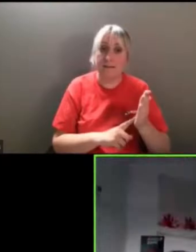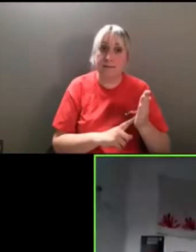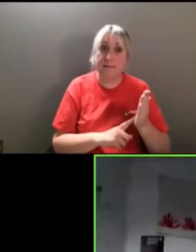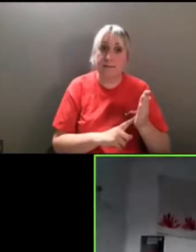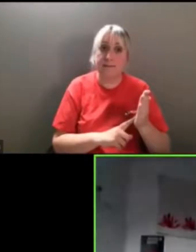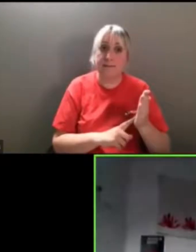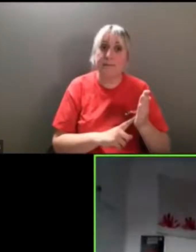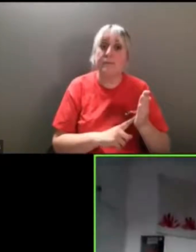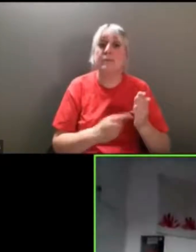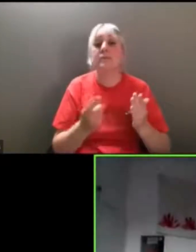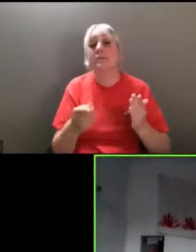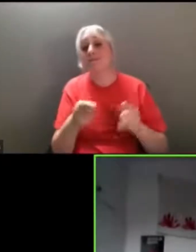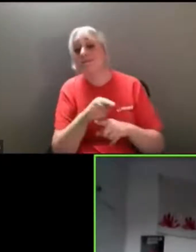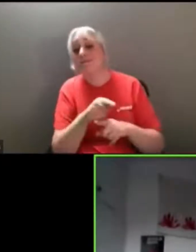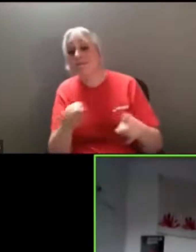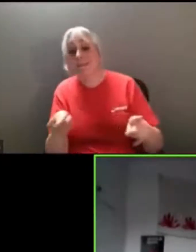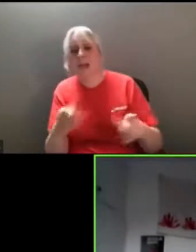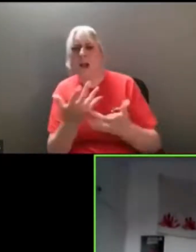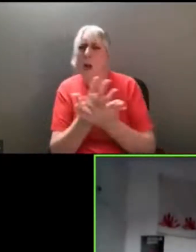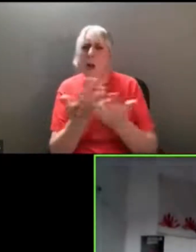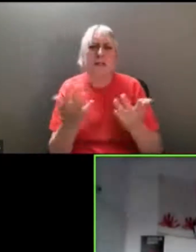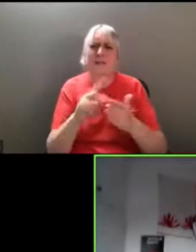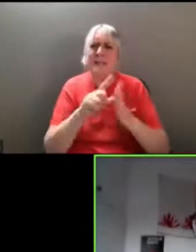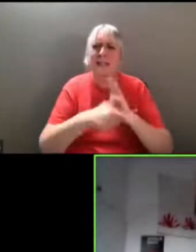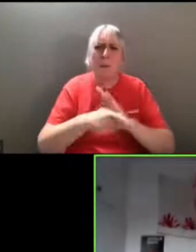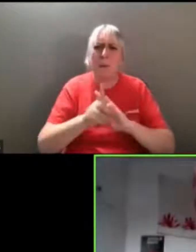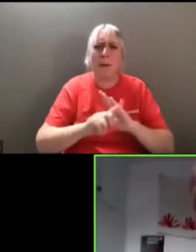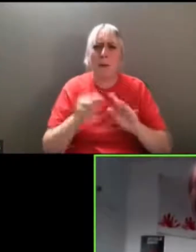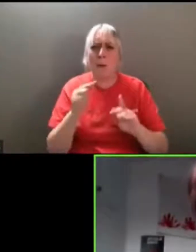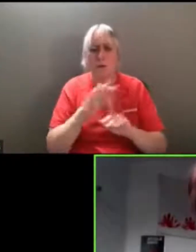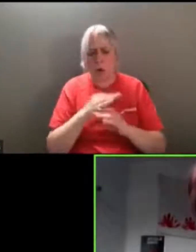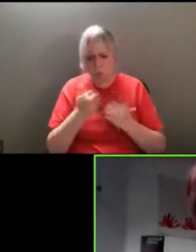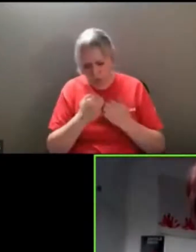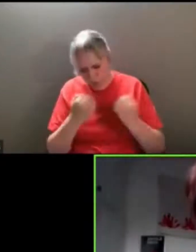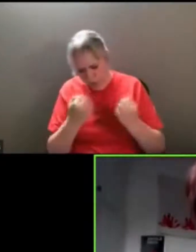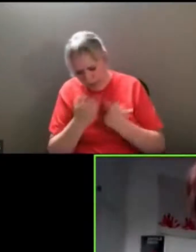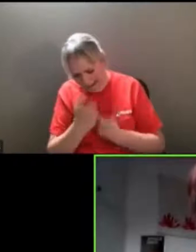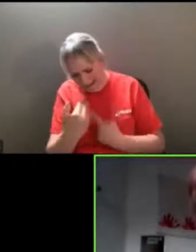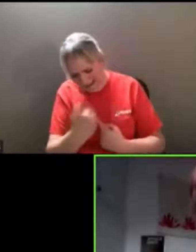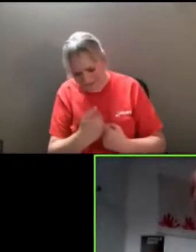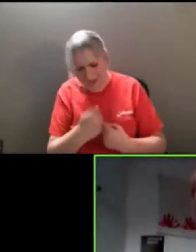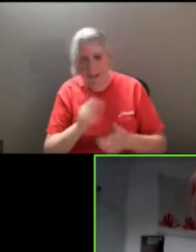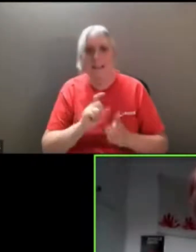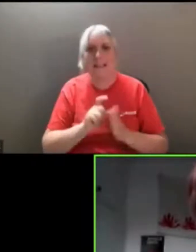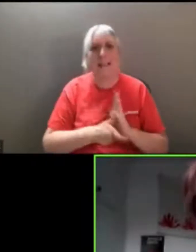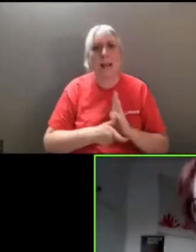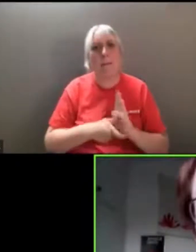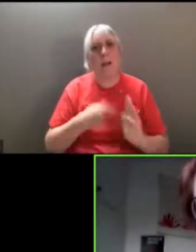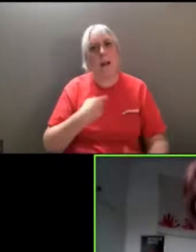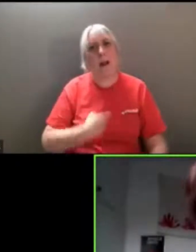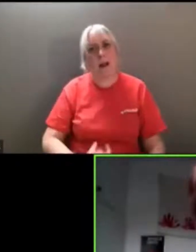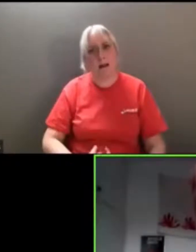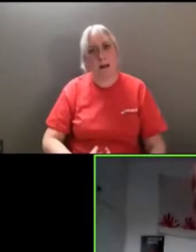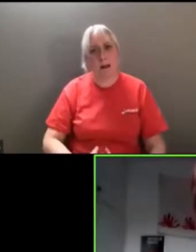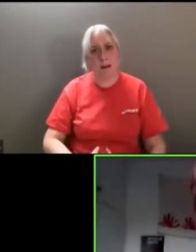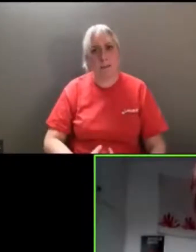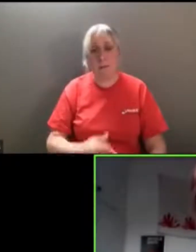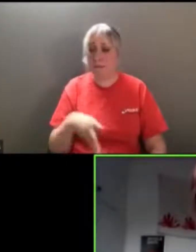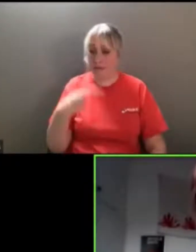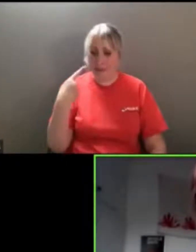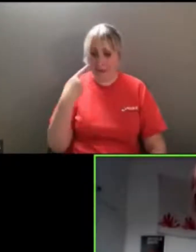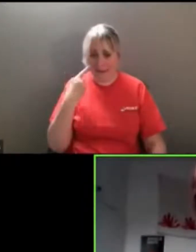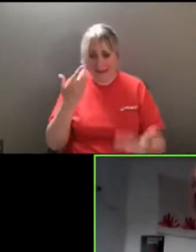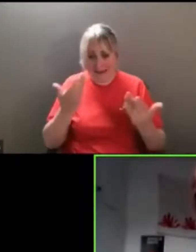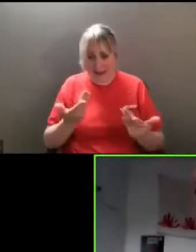many disabled people don't identify as disabled, but I think that increasingly under the material circumstances